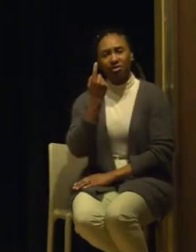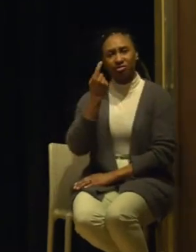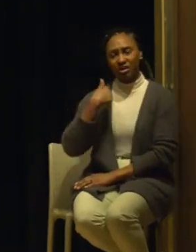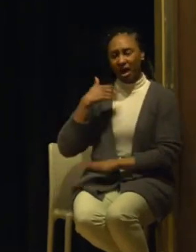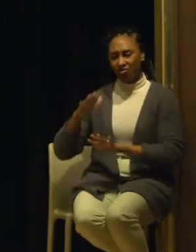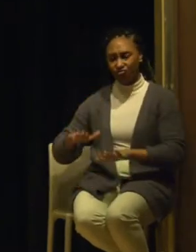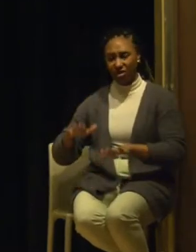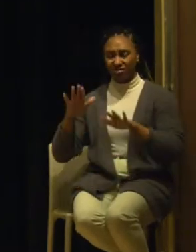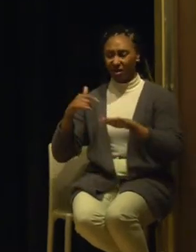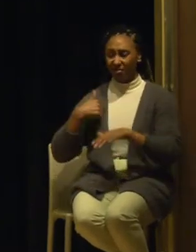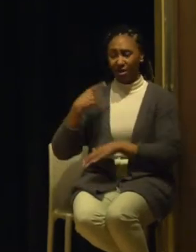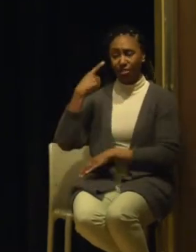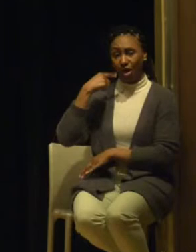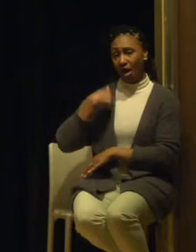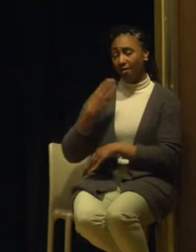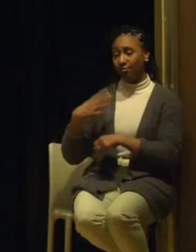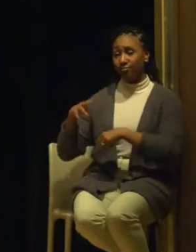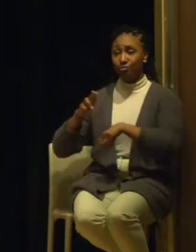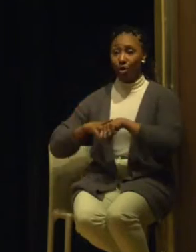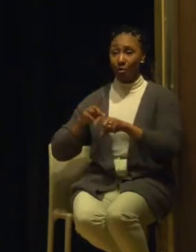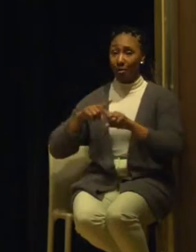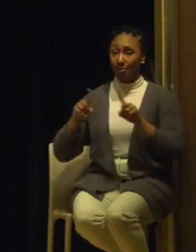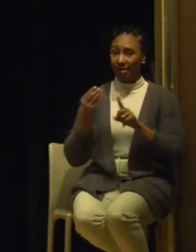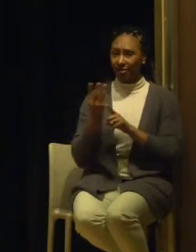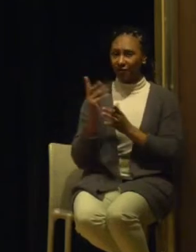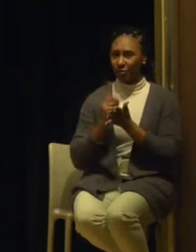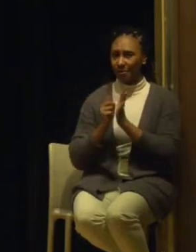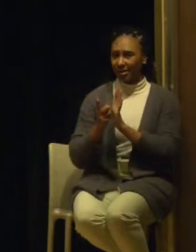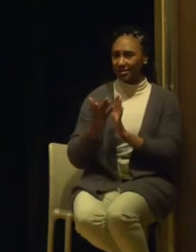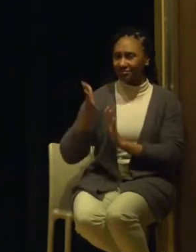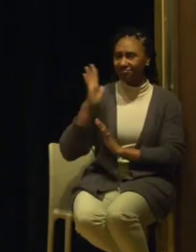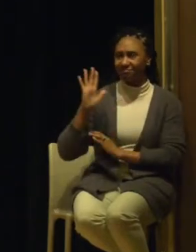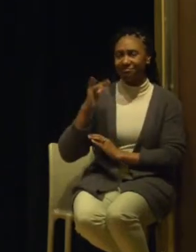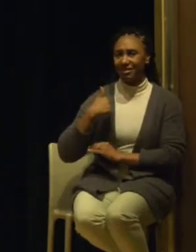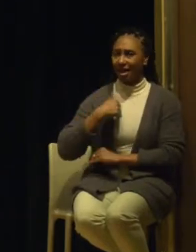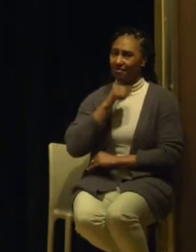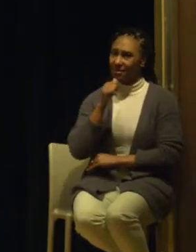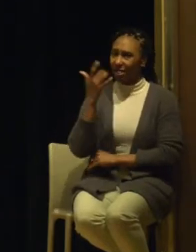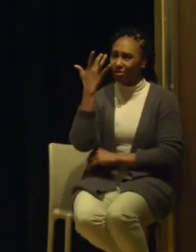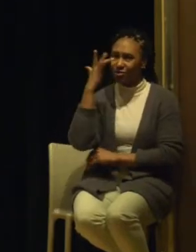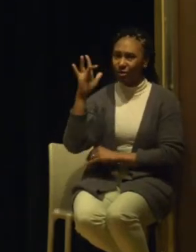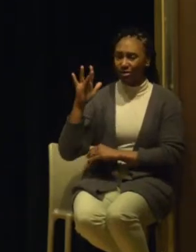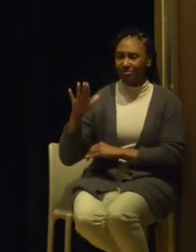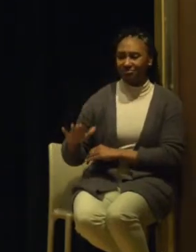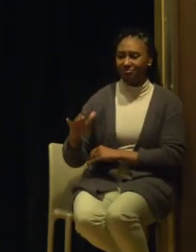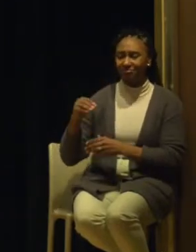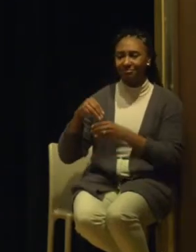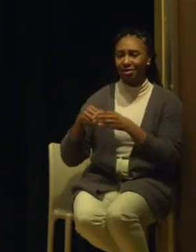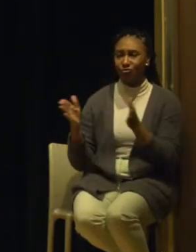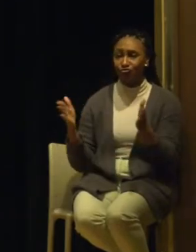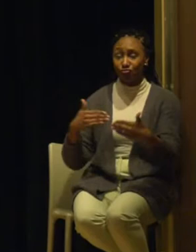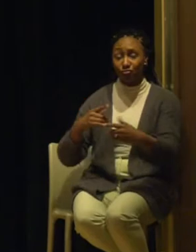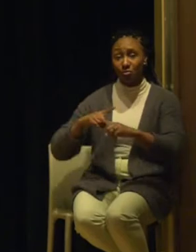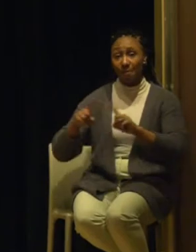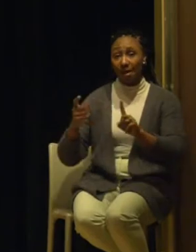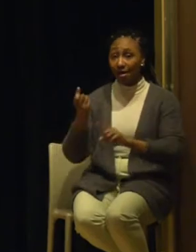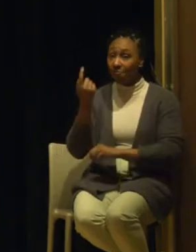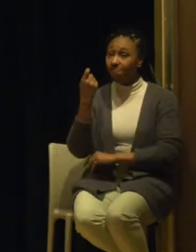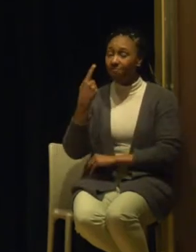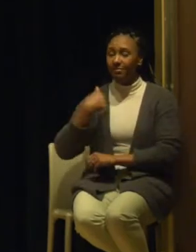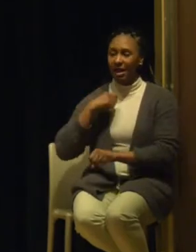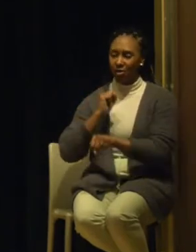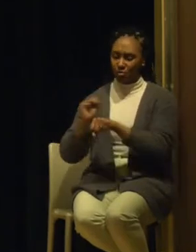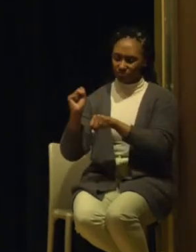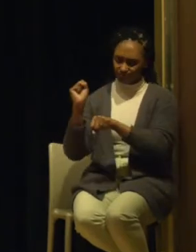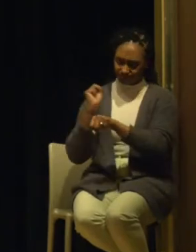I just said a few minutes ago, I wasn't the smartest kid in the room, in the school or anywhere near it, but I worked